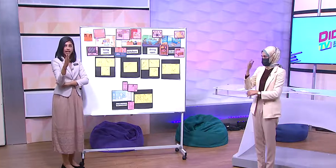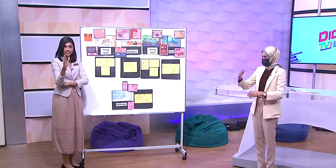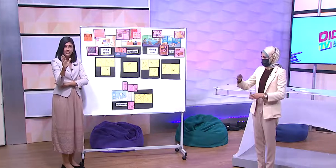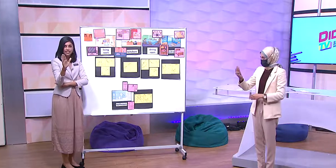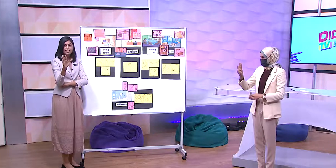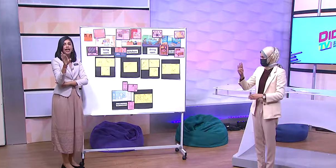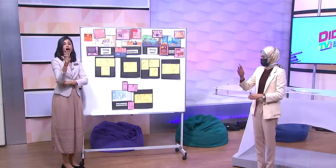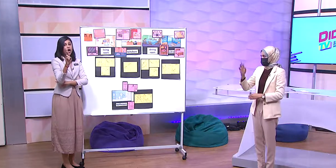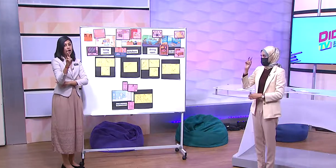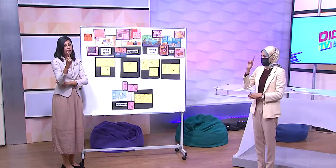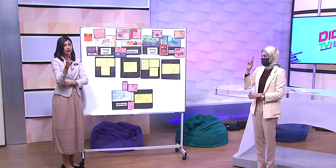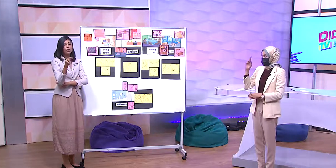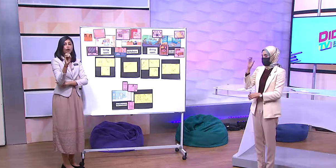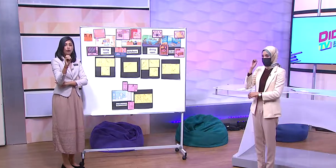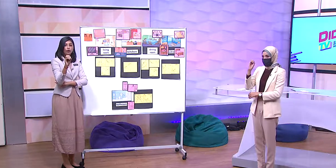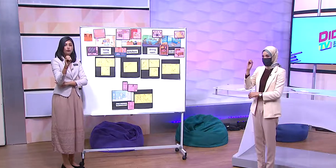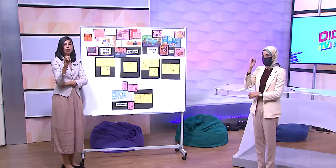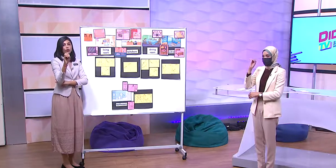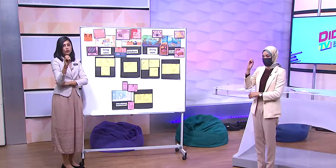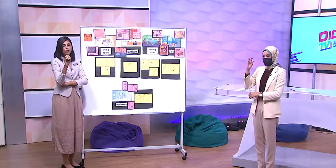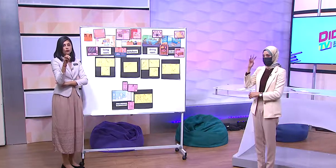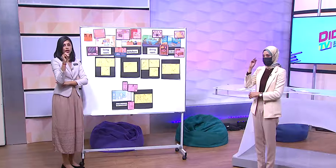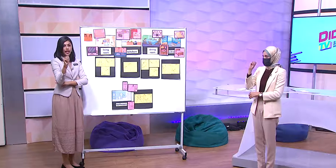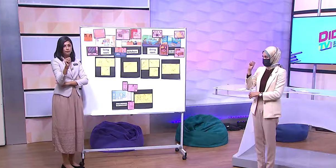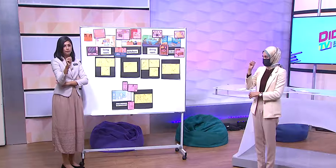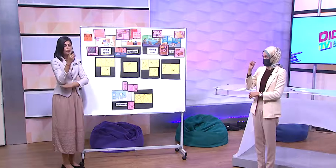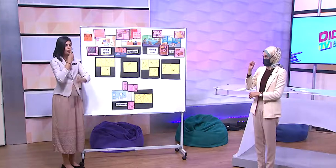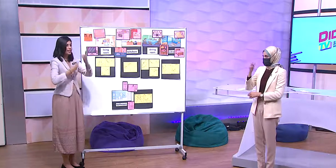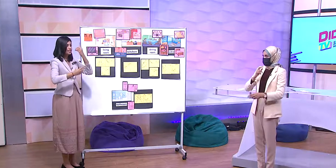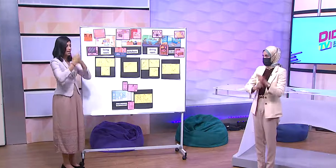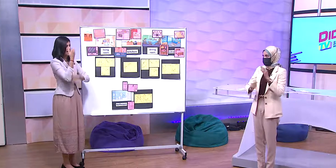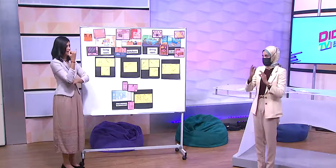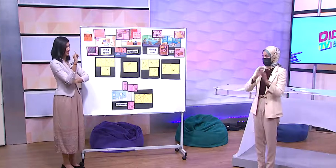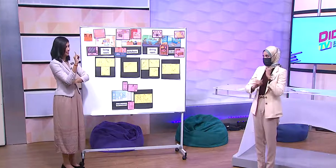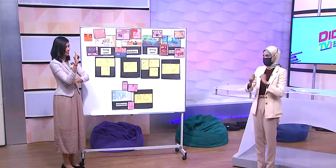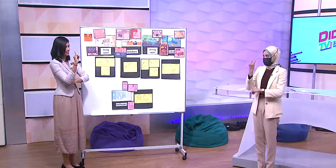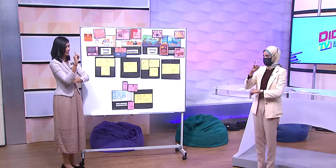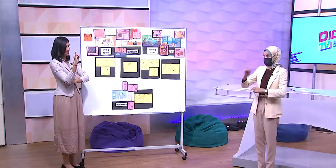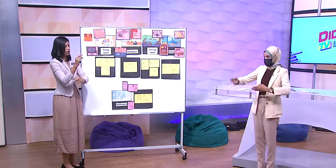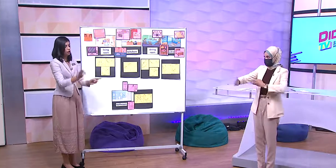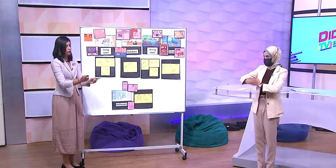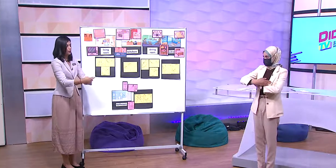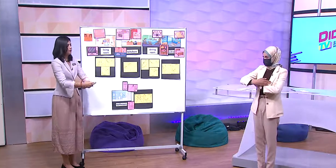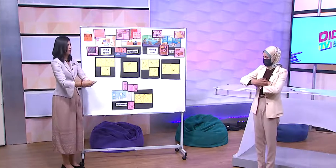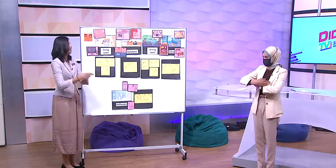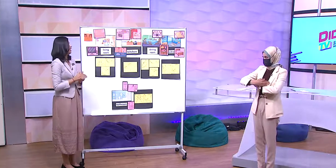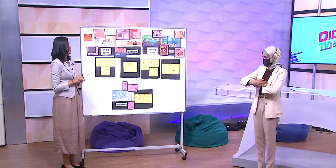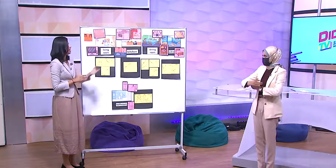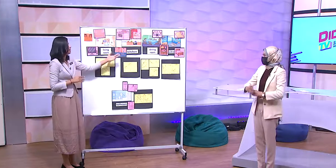space. Space. R. R. O. O. O. M. Dining room. Okay, and the third